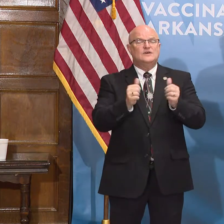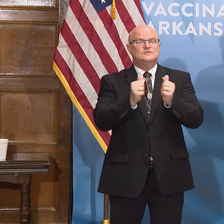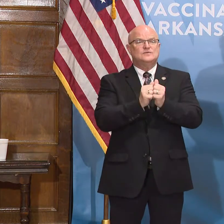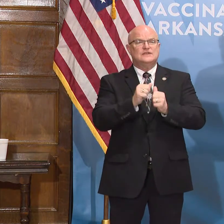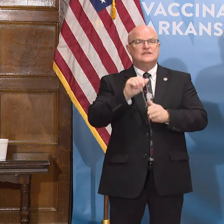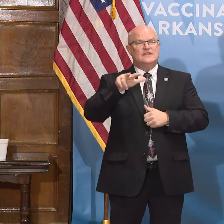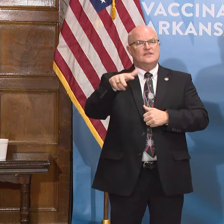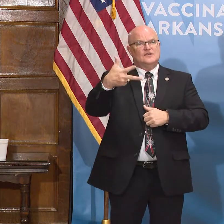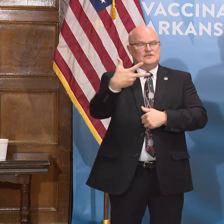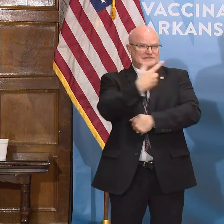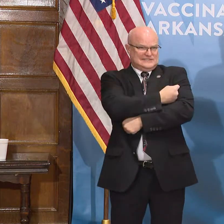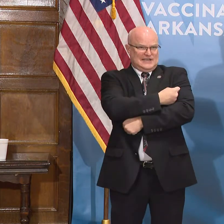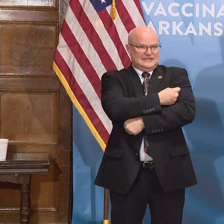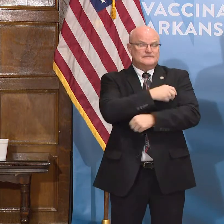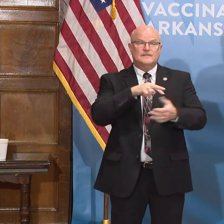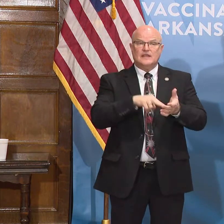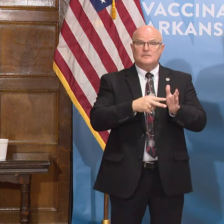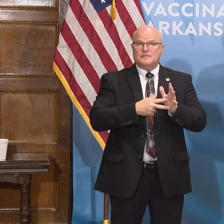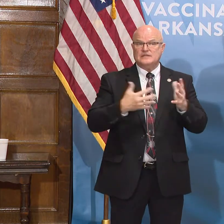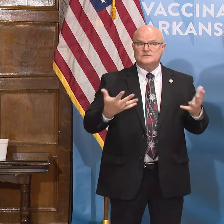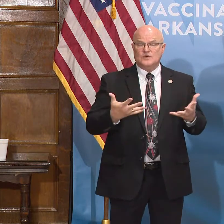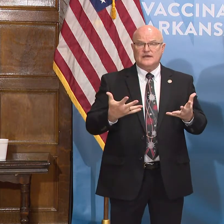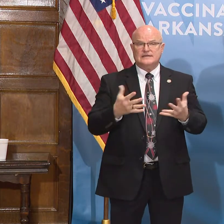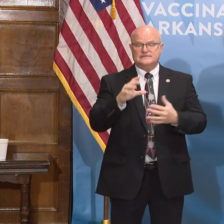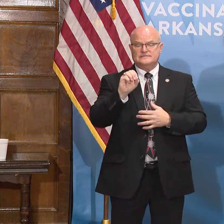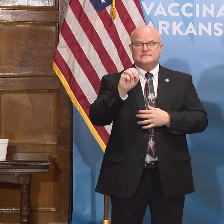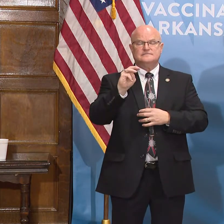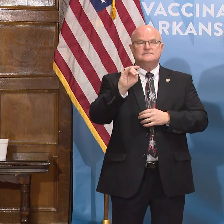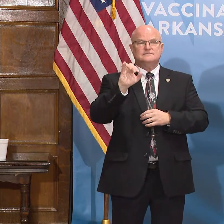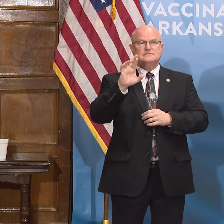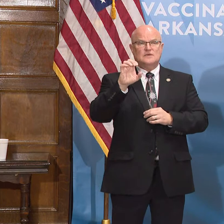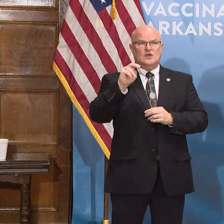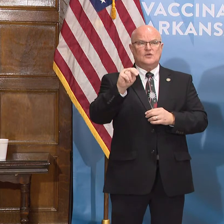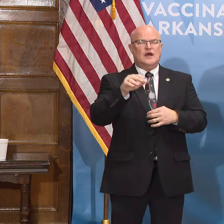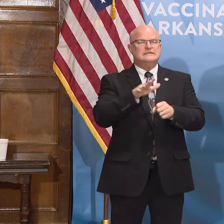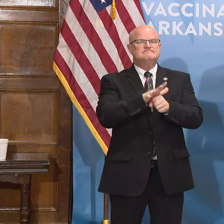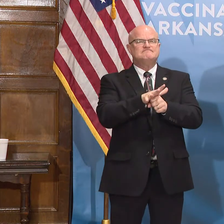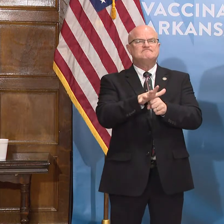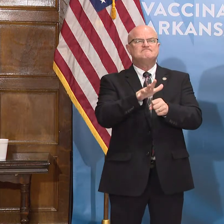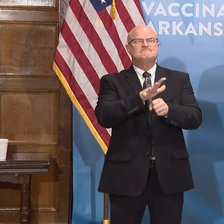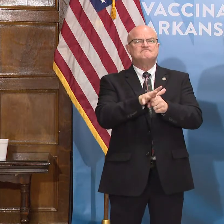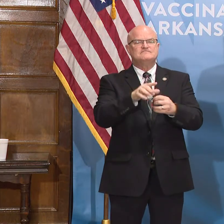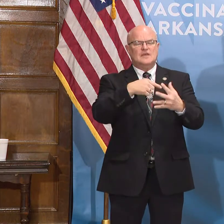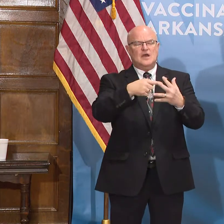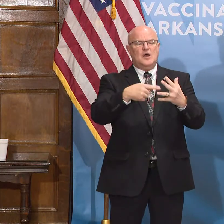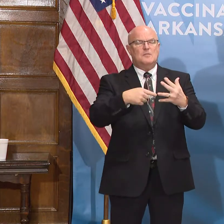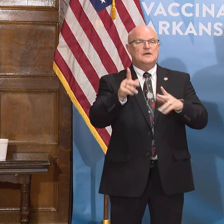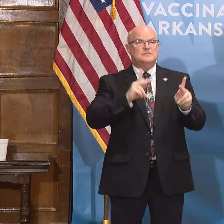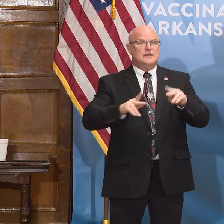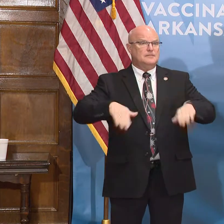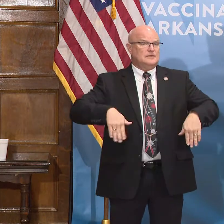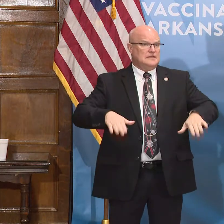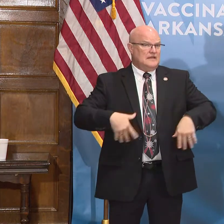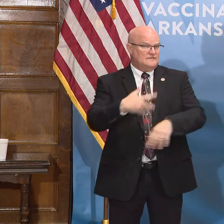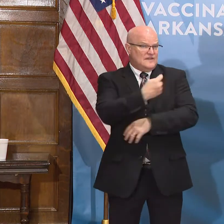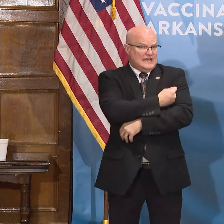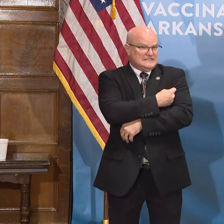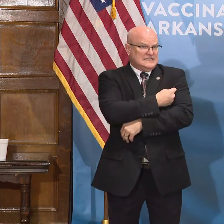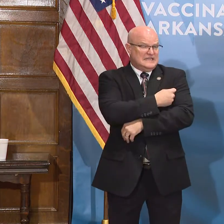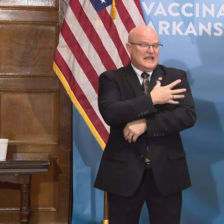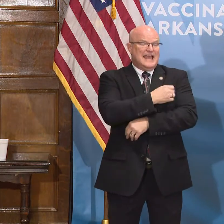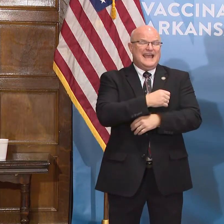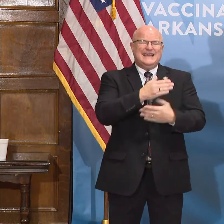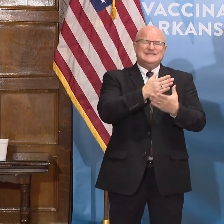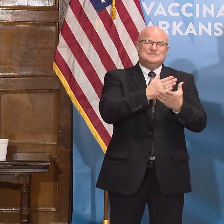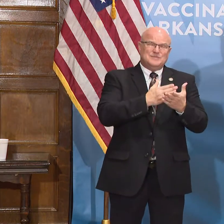booster dose. That means that Omicron has plenty of room among the non-vaccinated and the